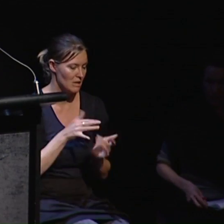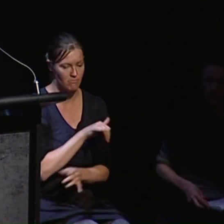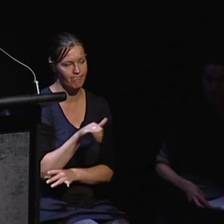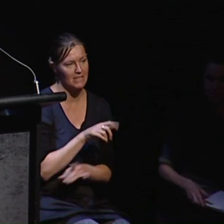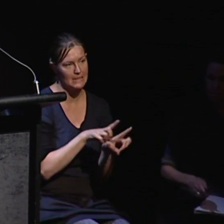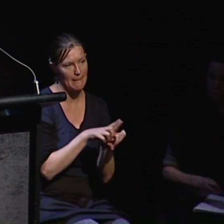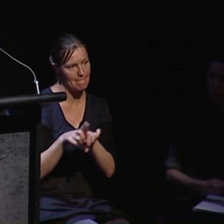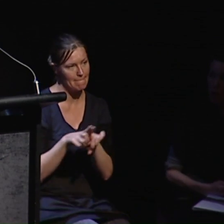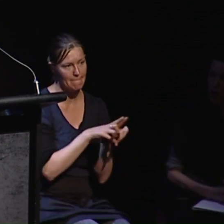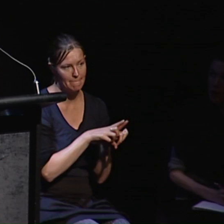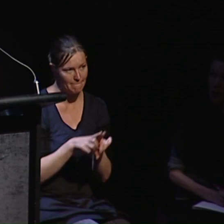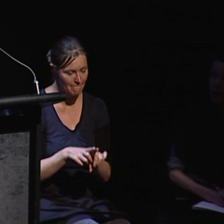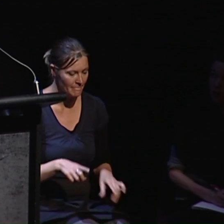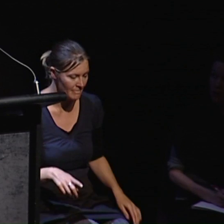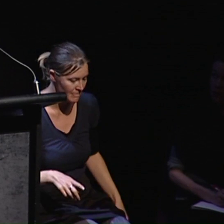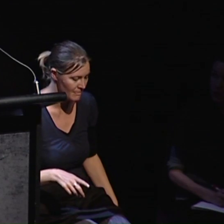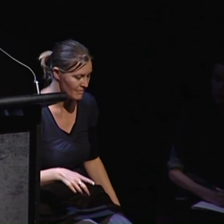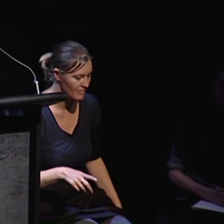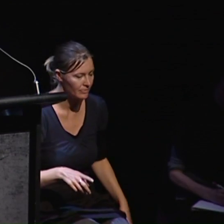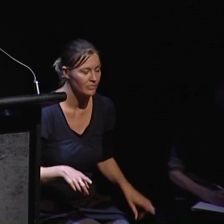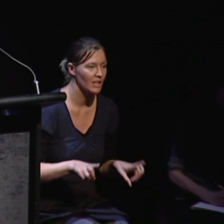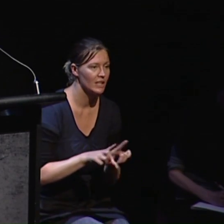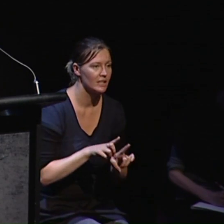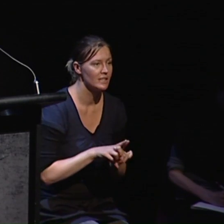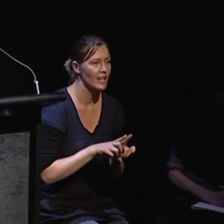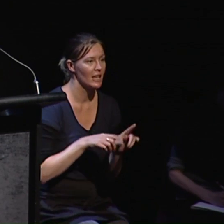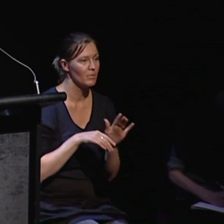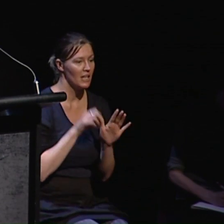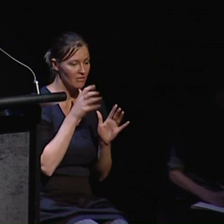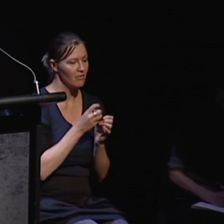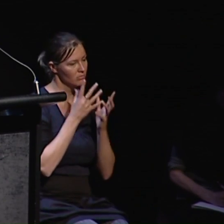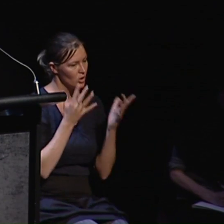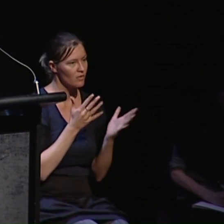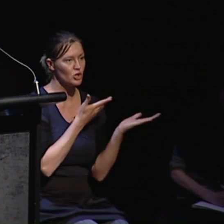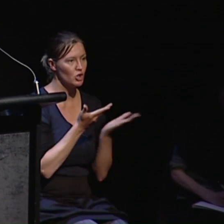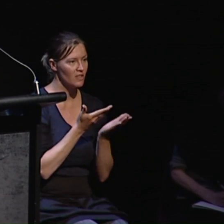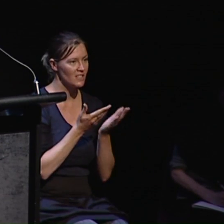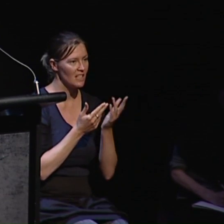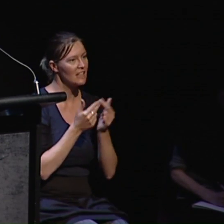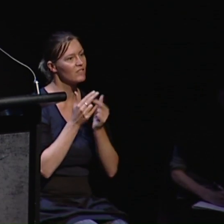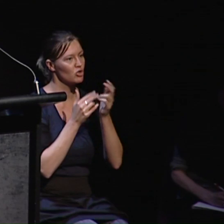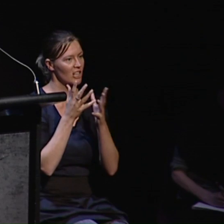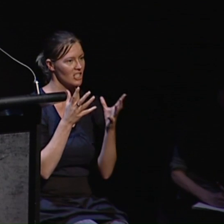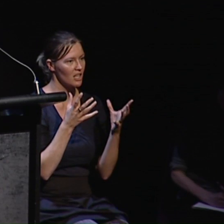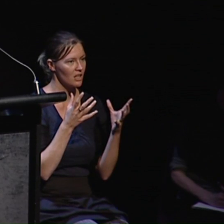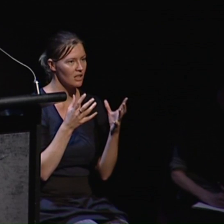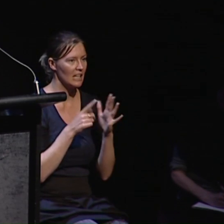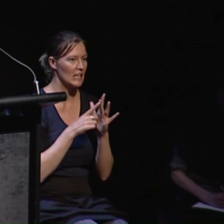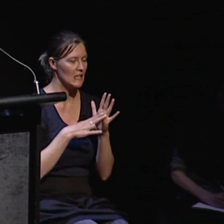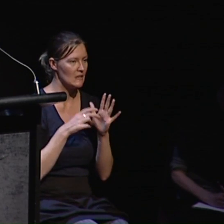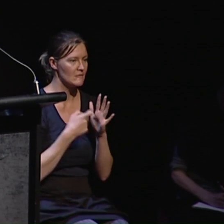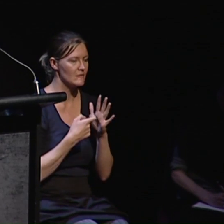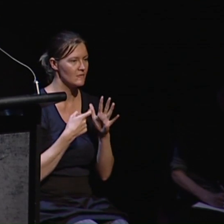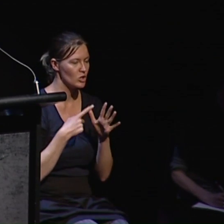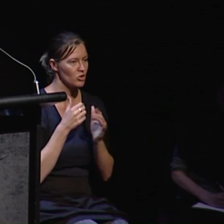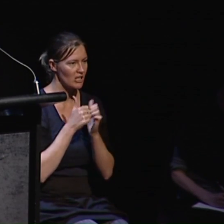that people, even in places where we have large service infrastructure, sometimes as a result of the way that service gets delivered,